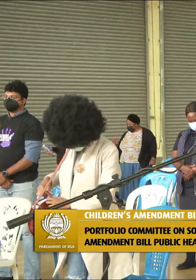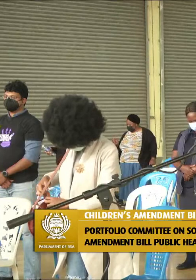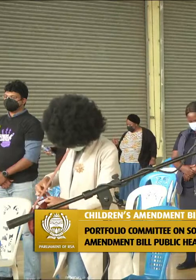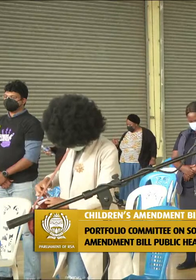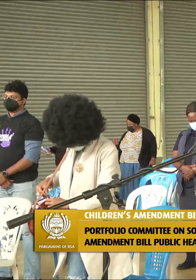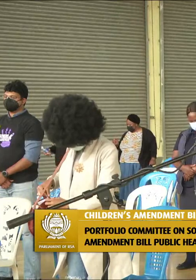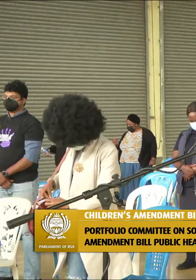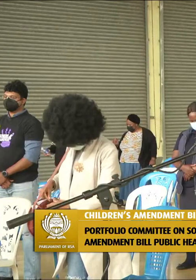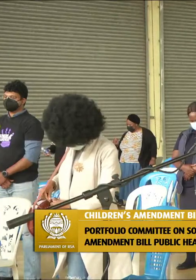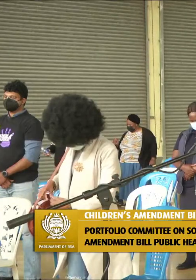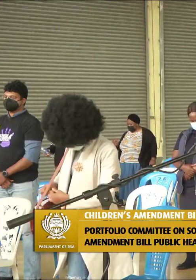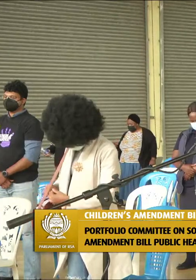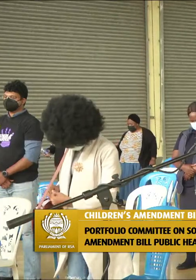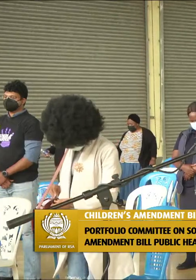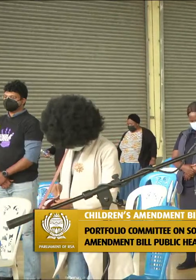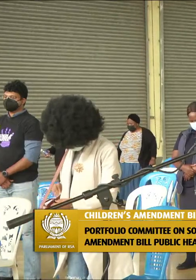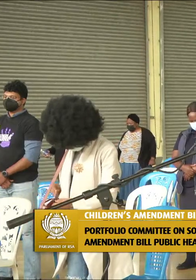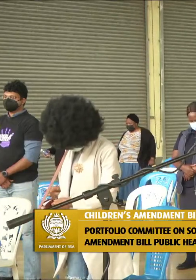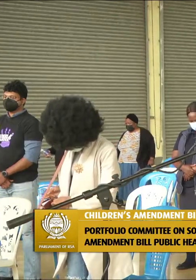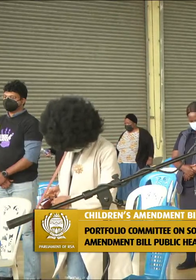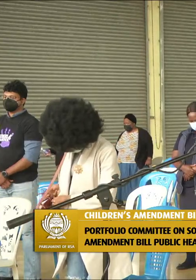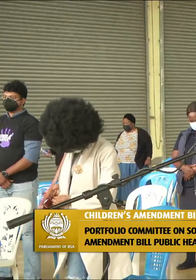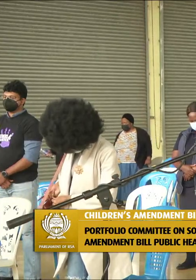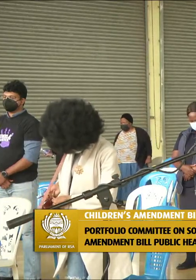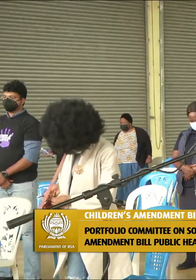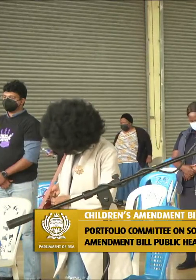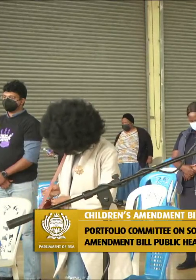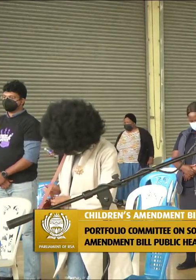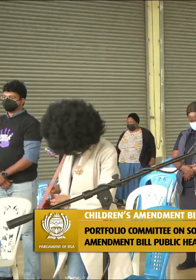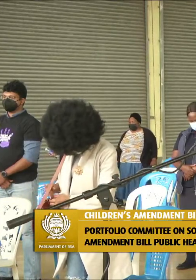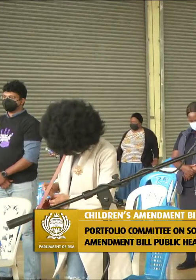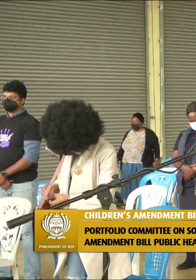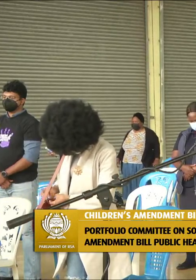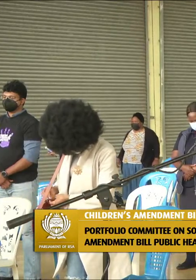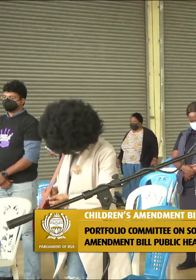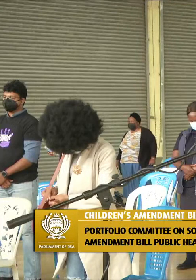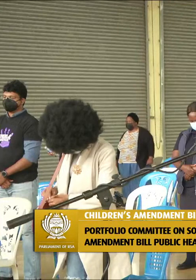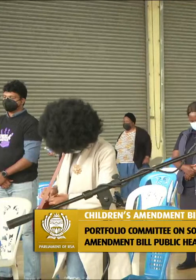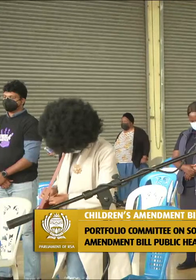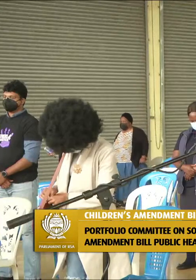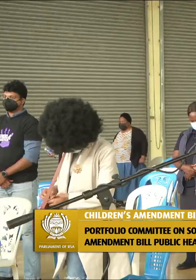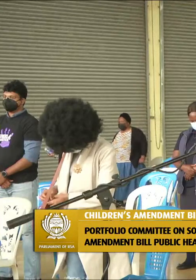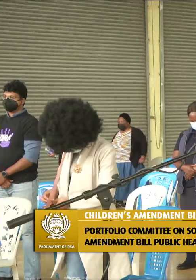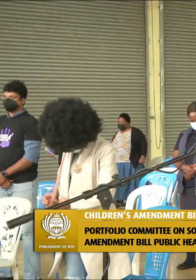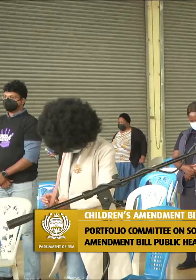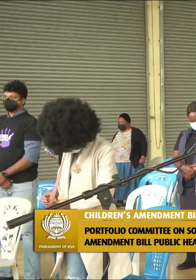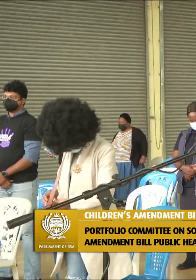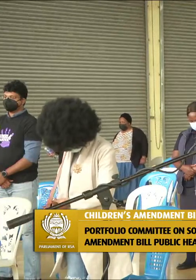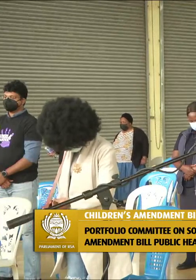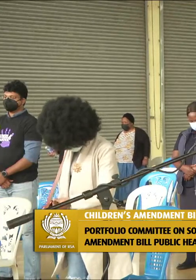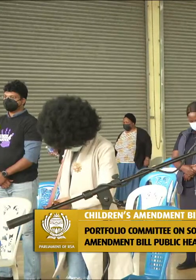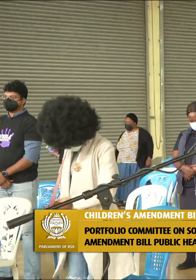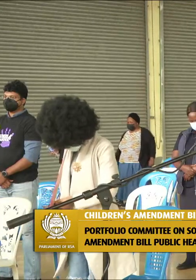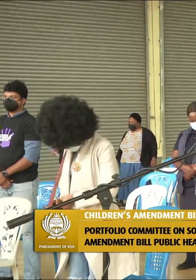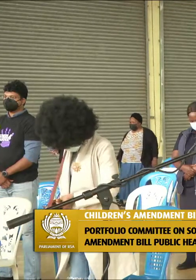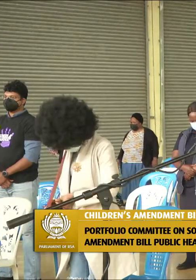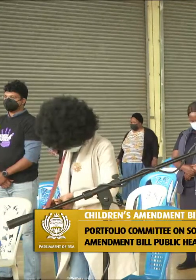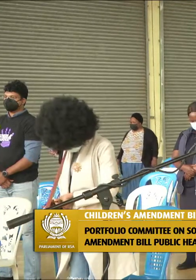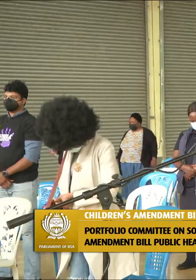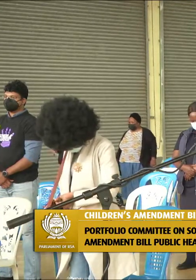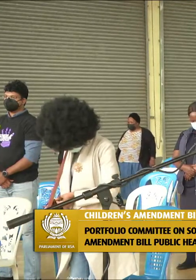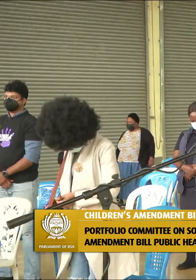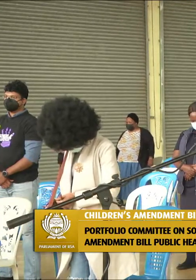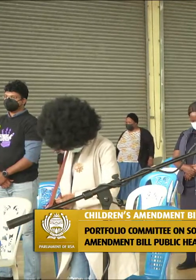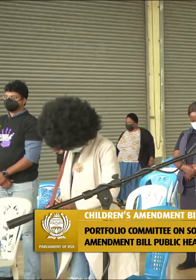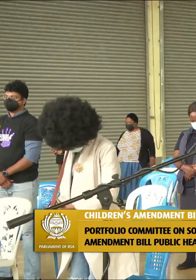bephilile emakhaya. Nkulunkulu Baba, Nkulunkulu nomusa, iba nathi Jehova mdalwethu nomhlaba konke makube kuhle, kuqhubekele